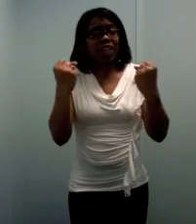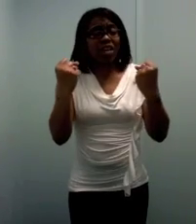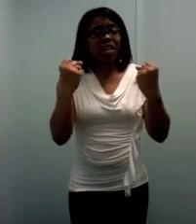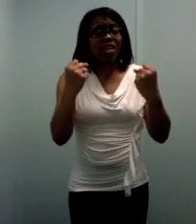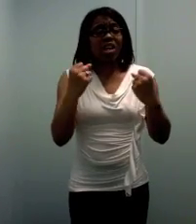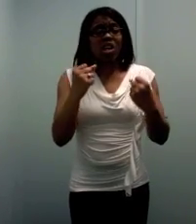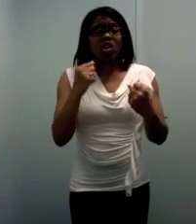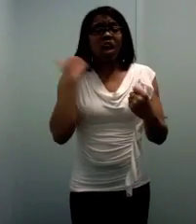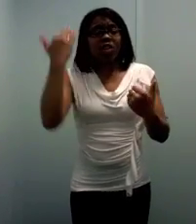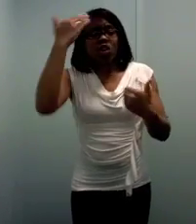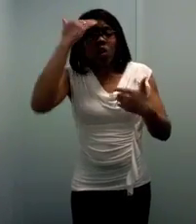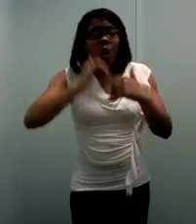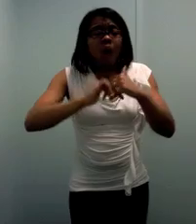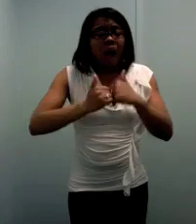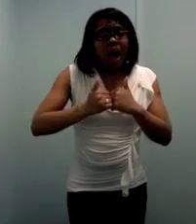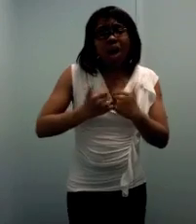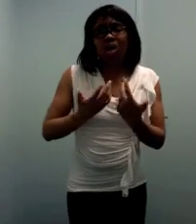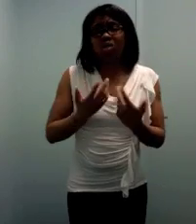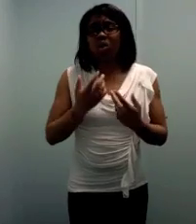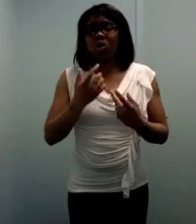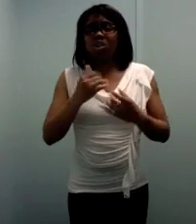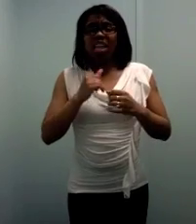the car and how the ignition timing works and all sorts of things.